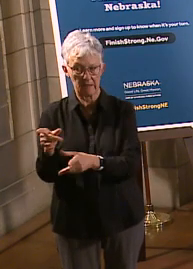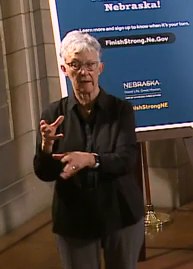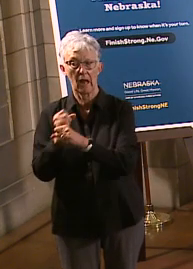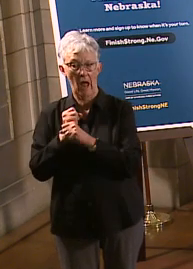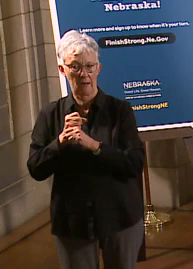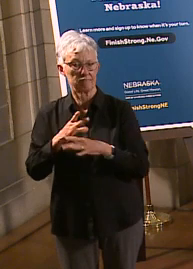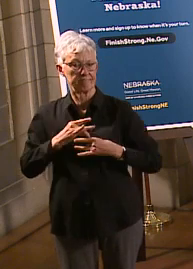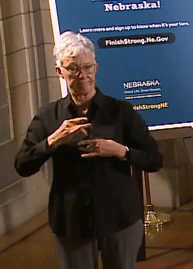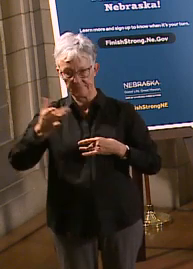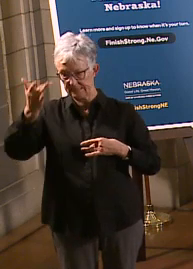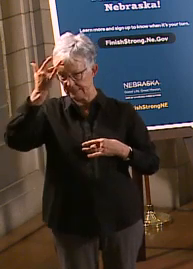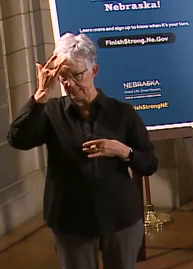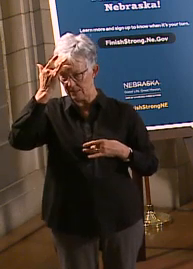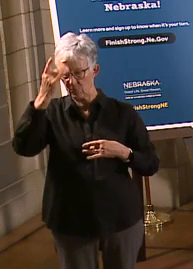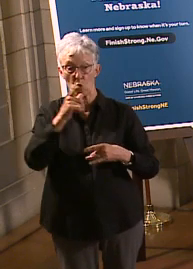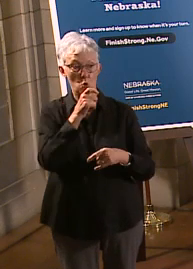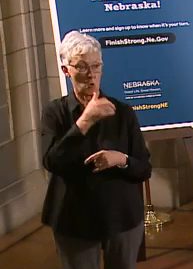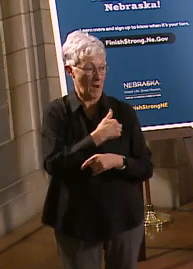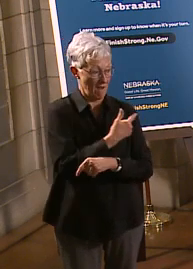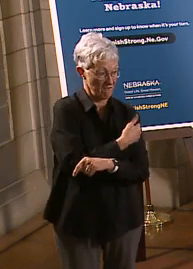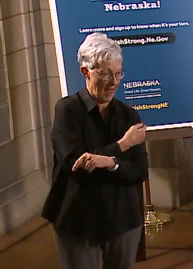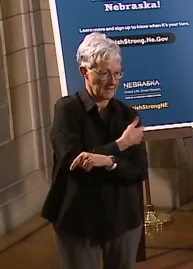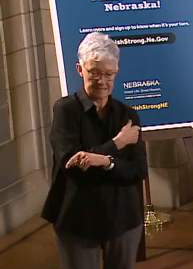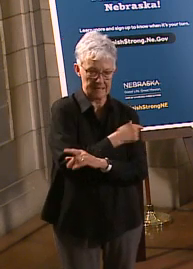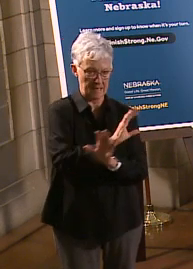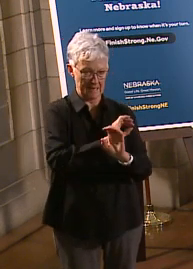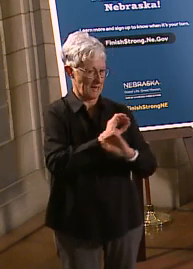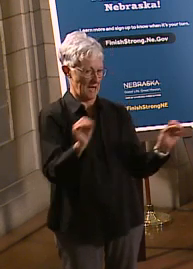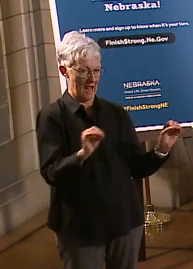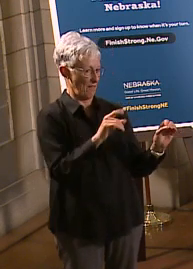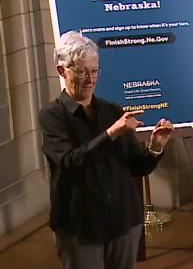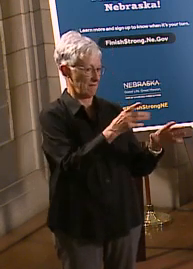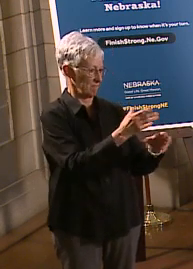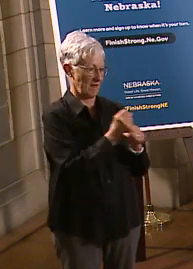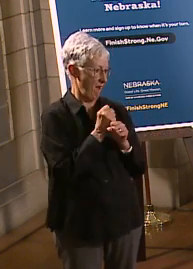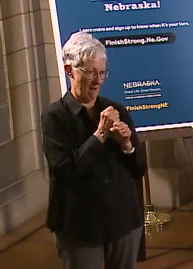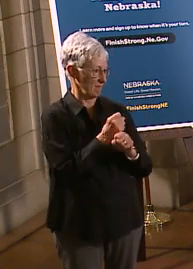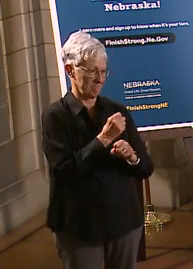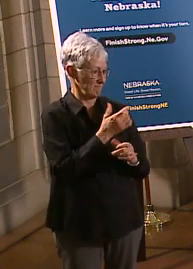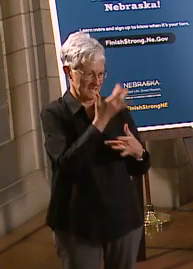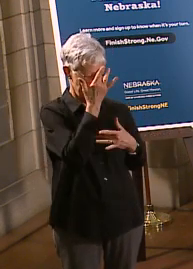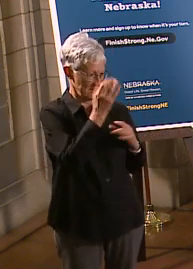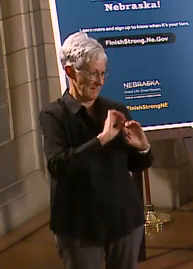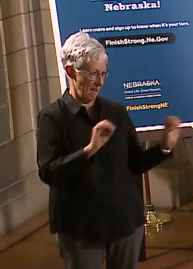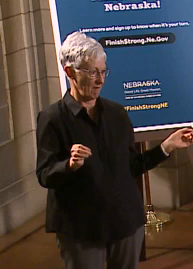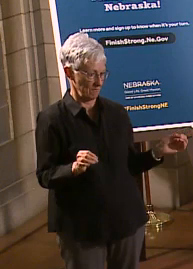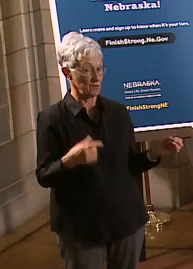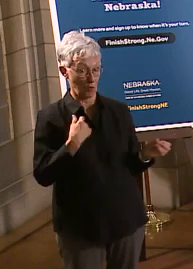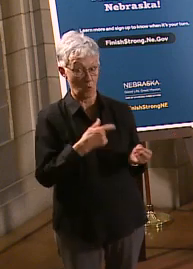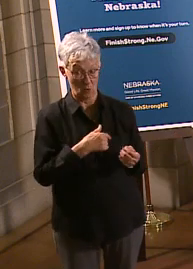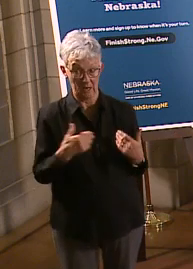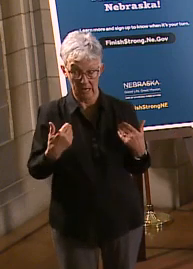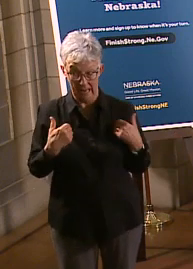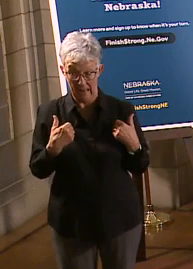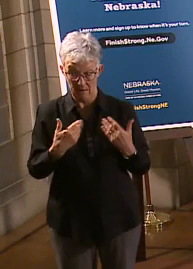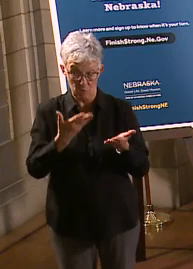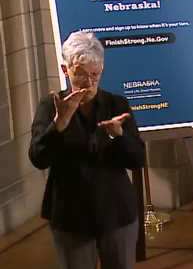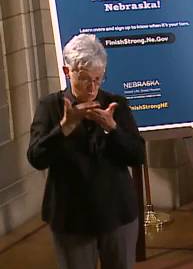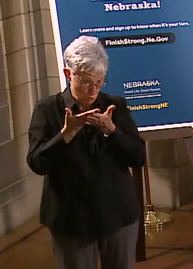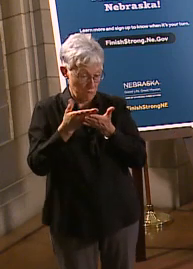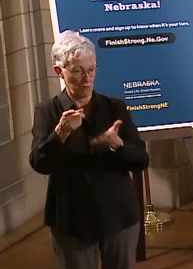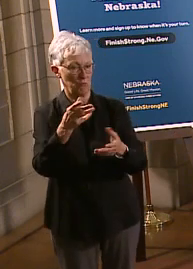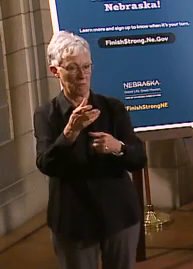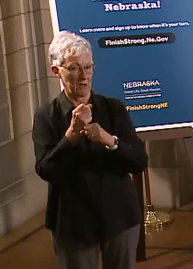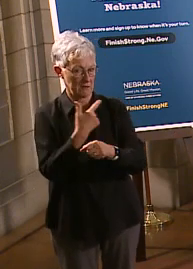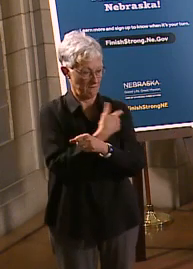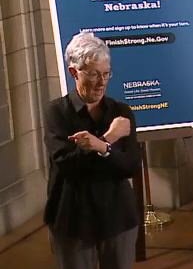vaccinated staff came down with the virus. So folks, we have a real life example from the state of Nebraska where we can demonstrate that when you get the vaccine,